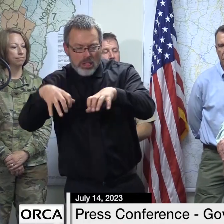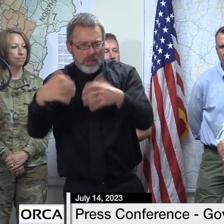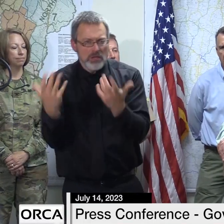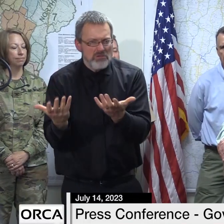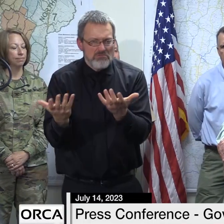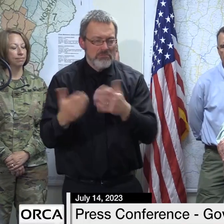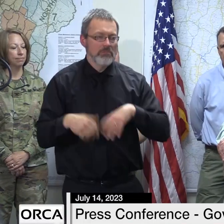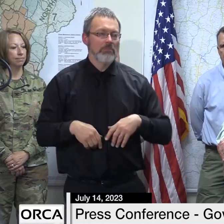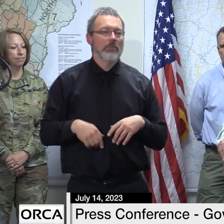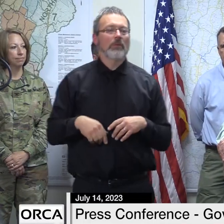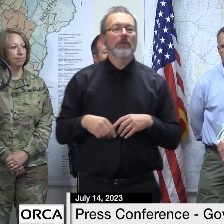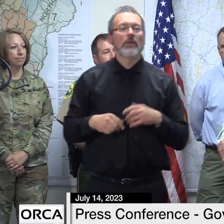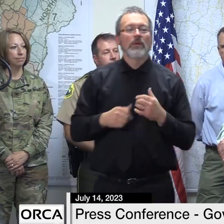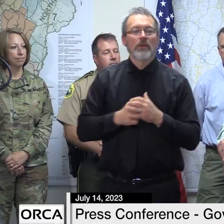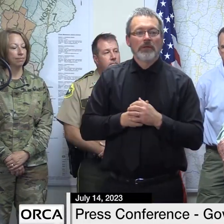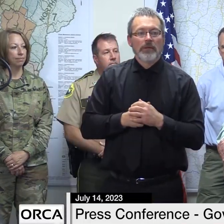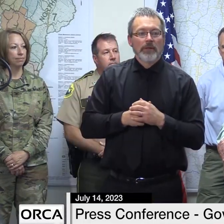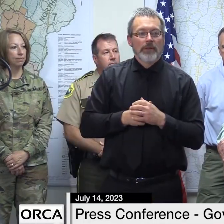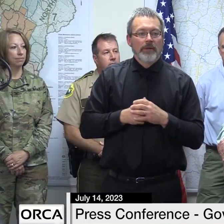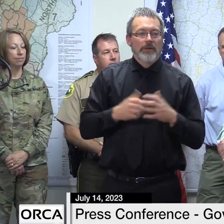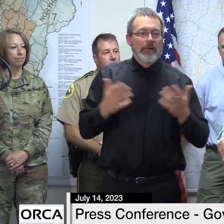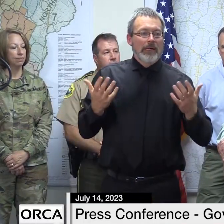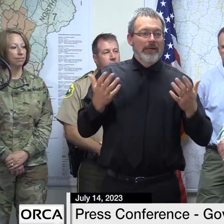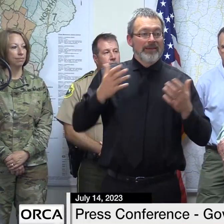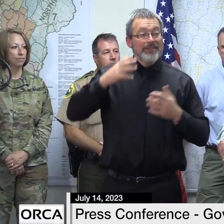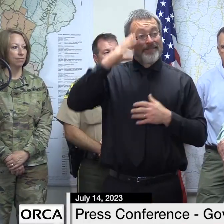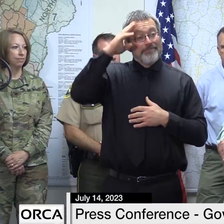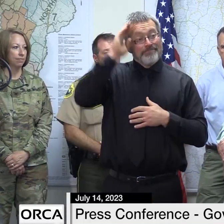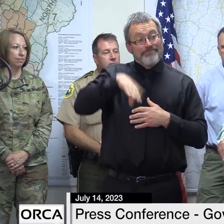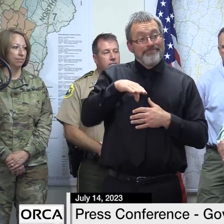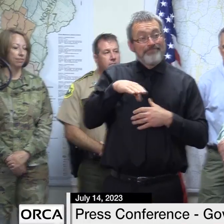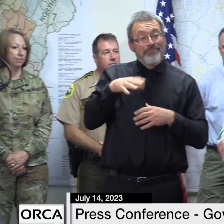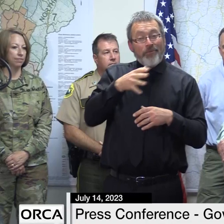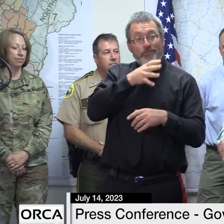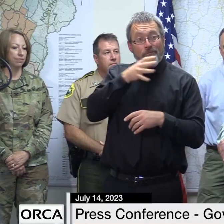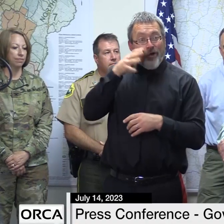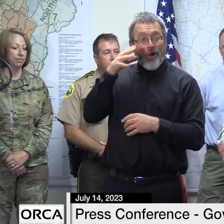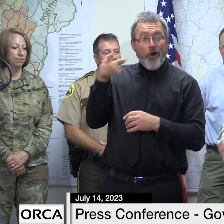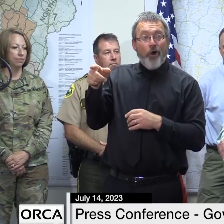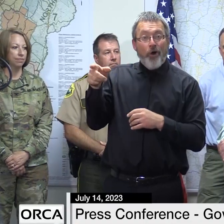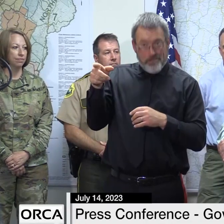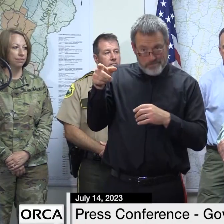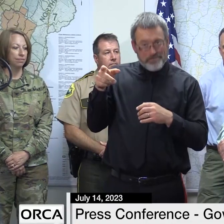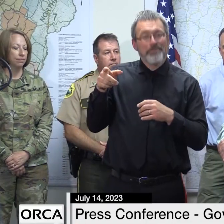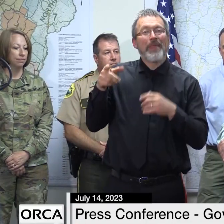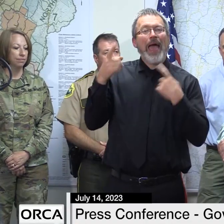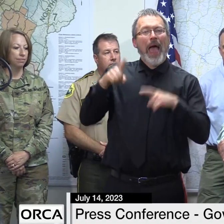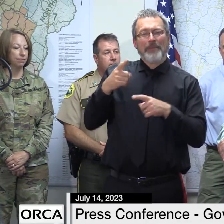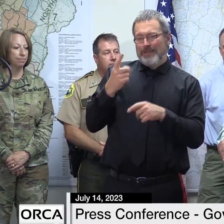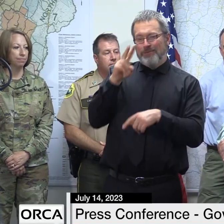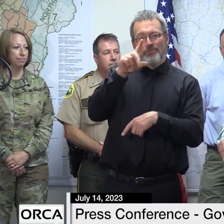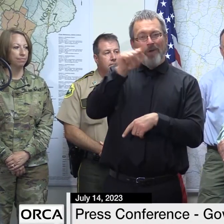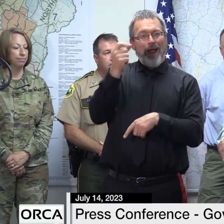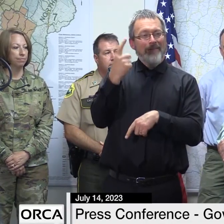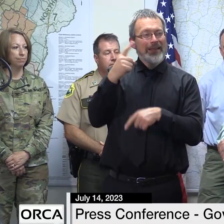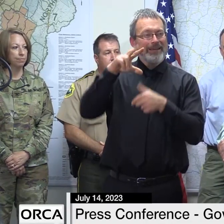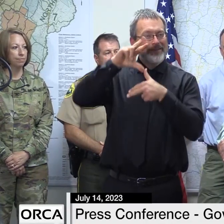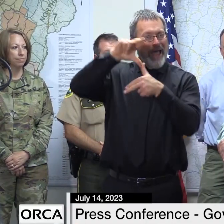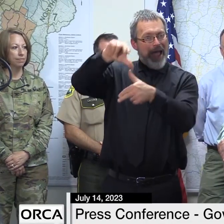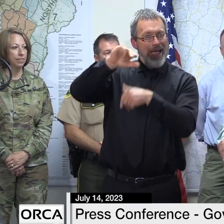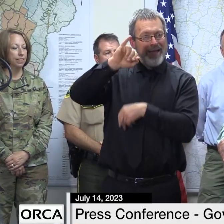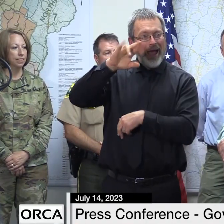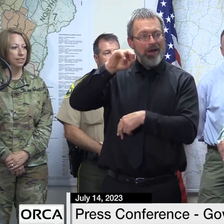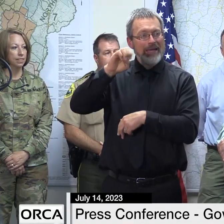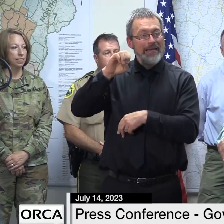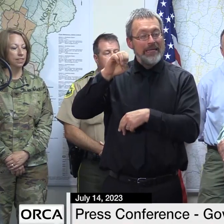discussions going on. You know, some of these farmers went through this during Irene, like a lot of Vermonters went through this. Now they've gone